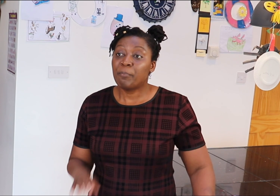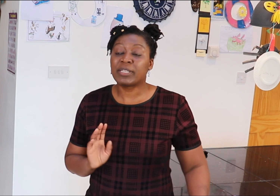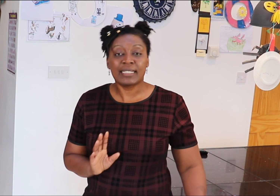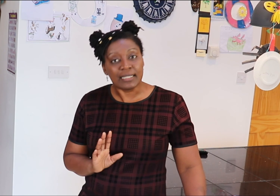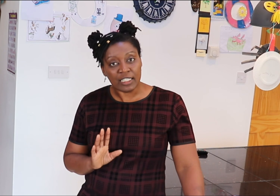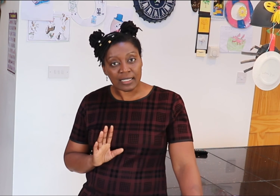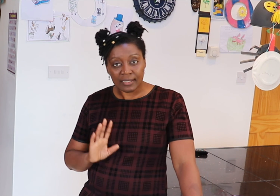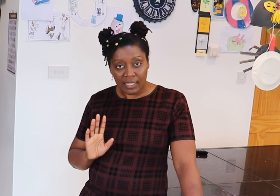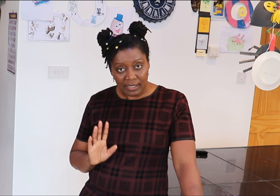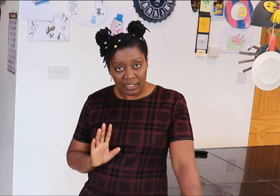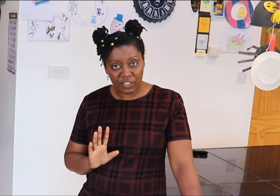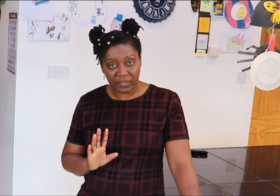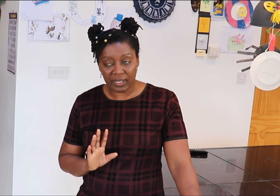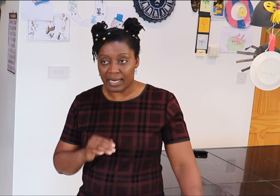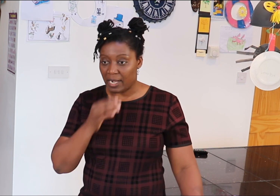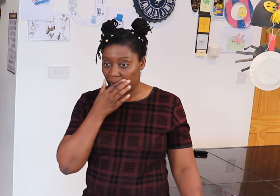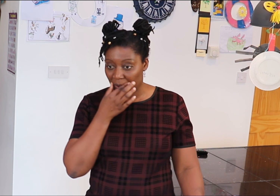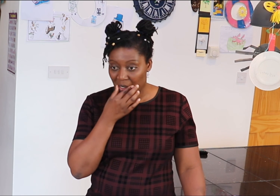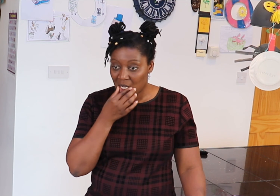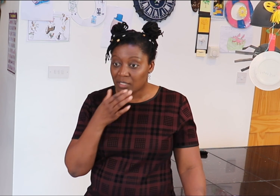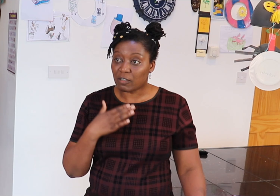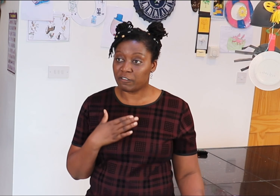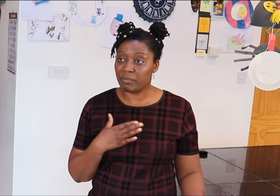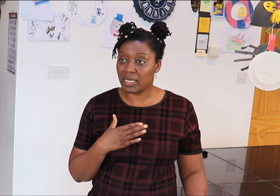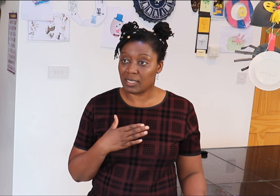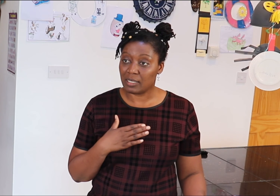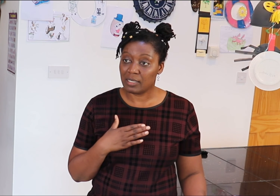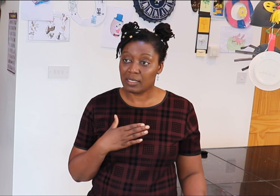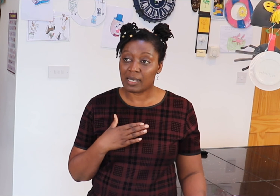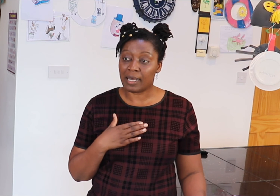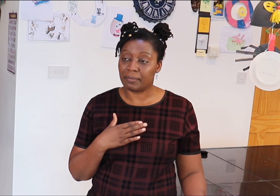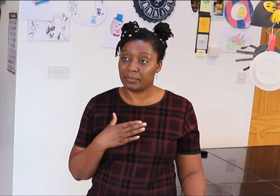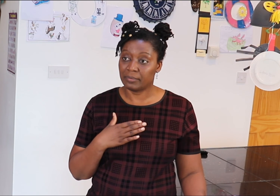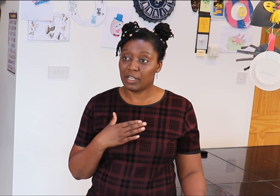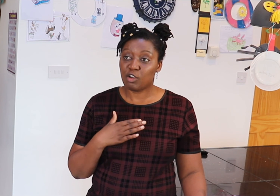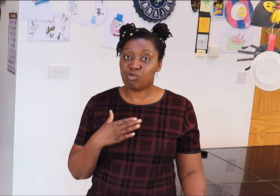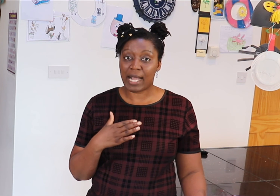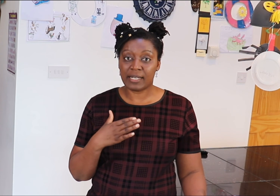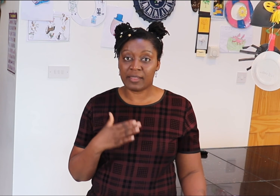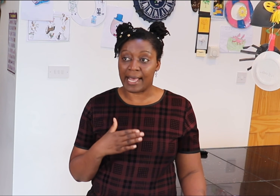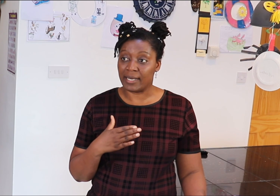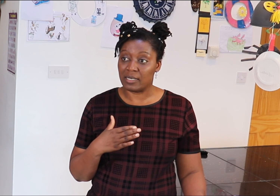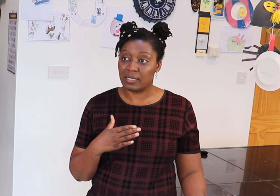But this is the other thing now. So for me, rather than